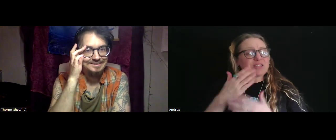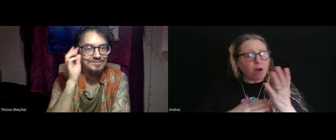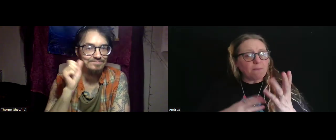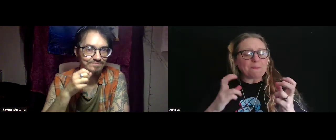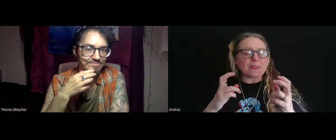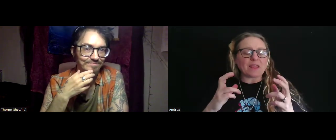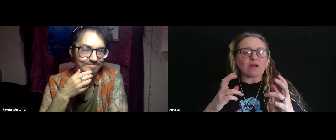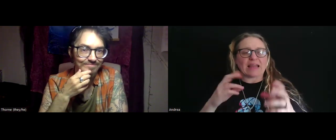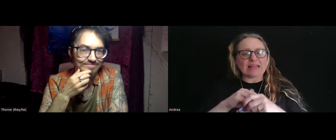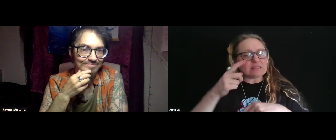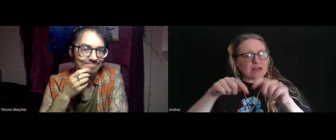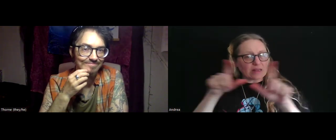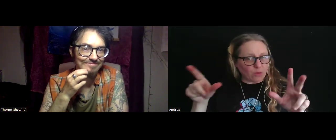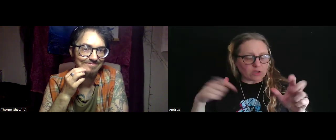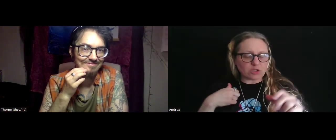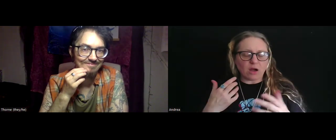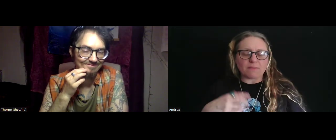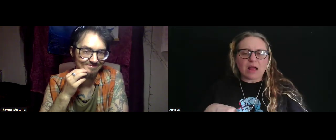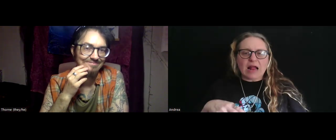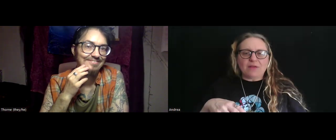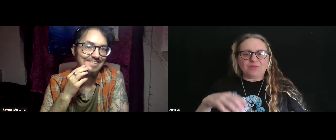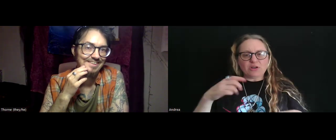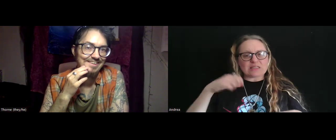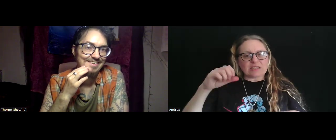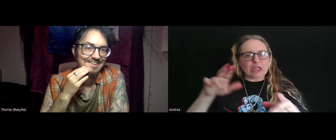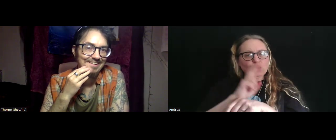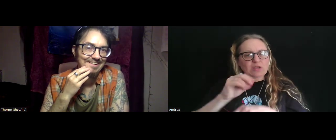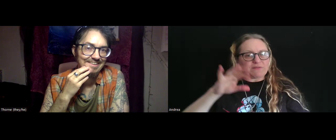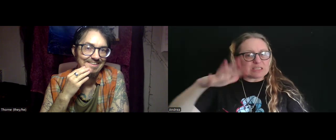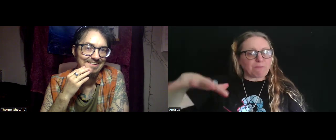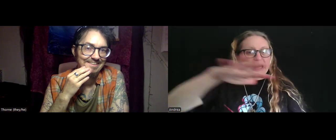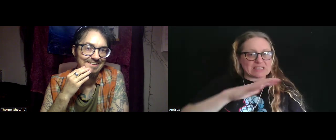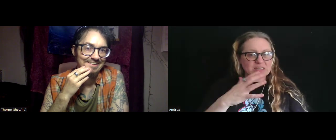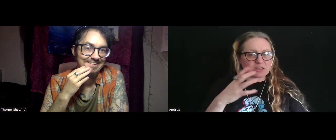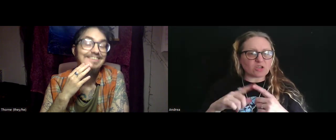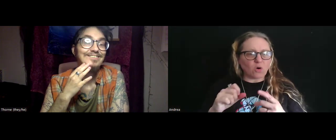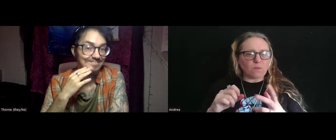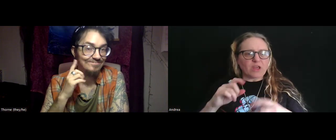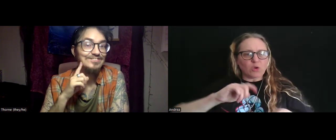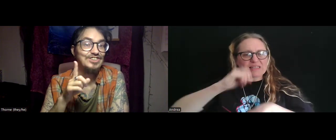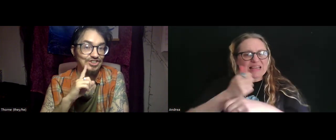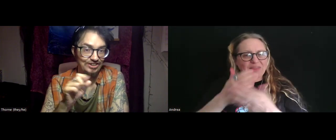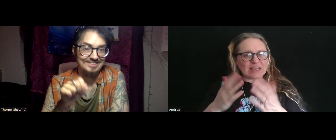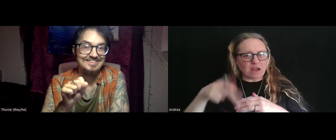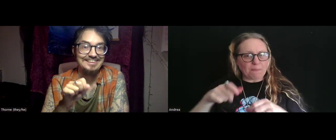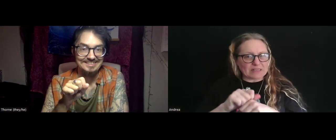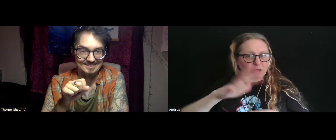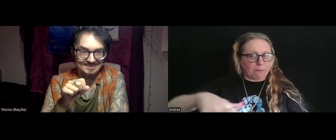Some okay, in sign language, there's use of space. So you can set things up in